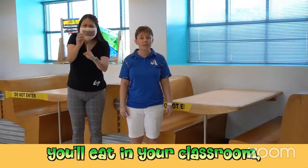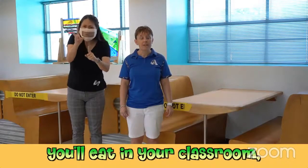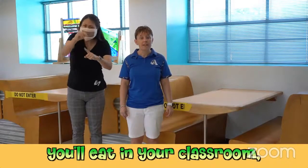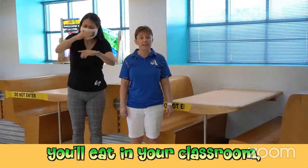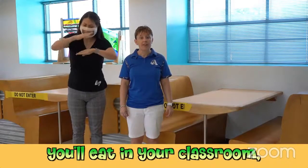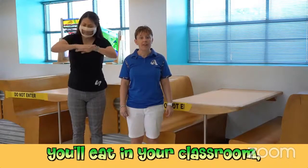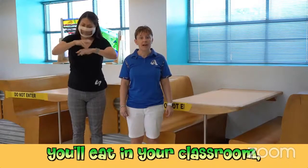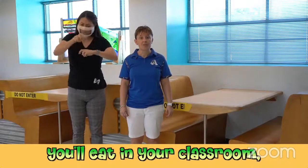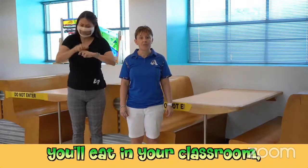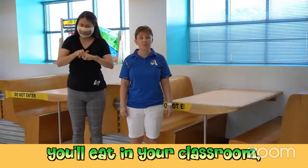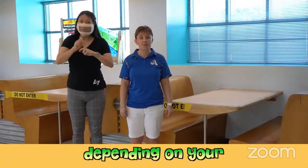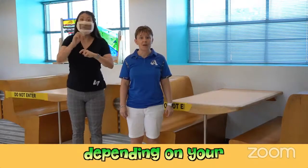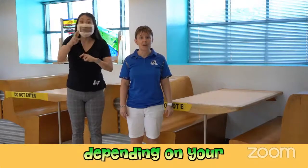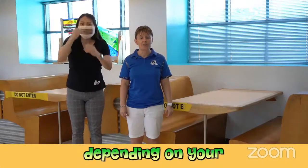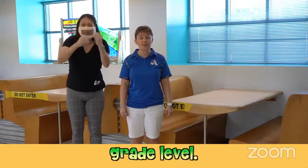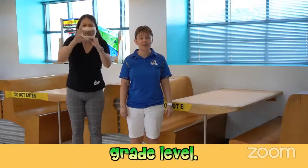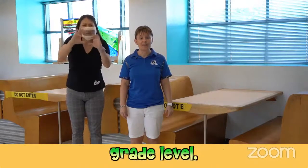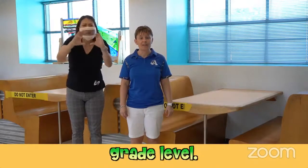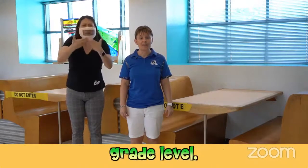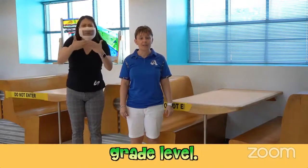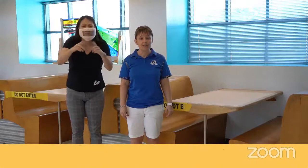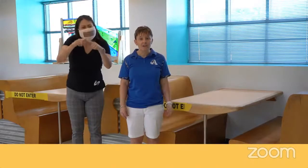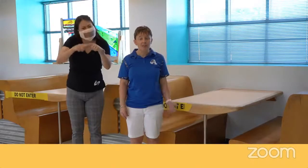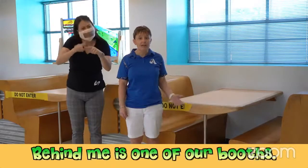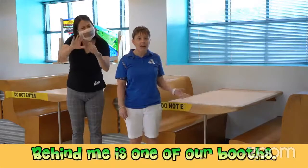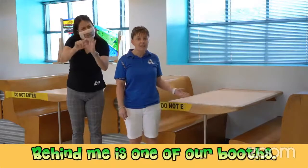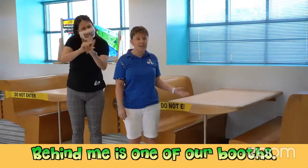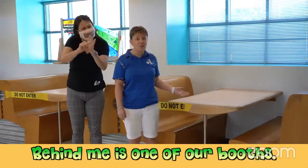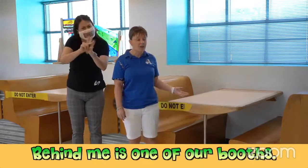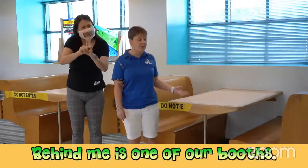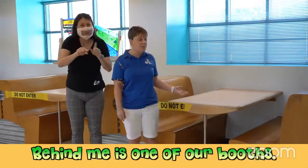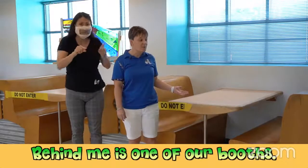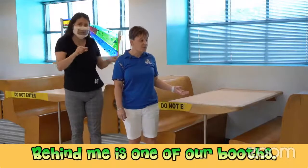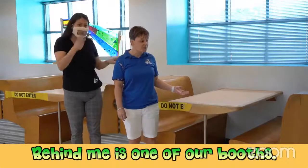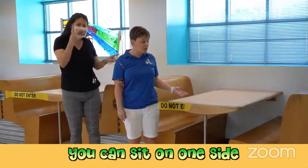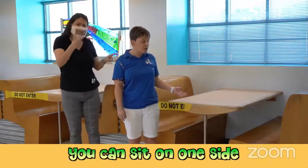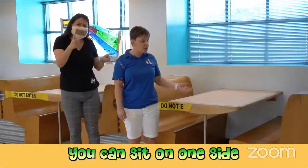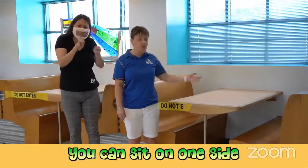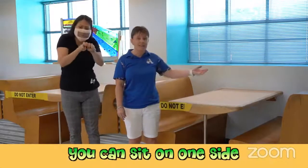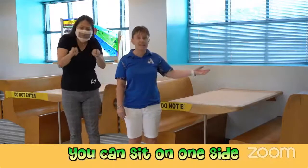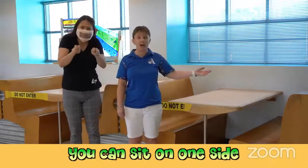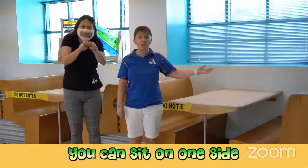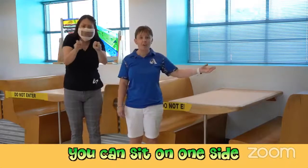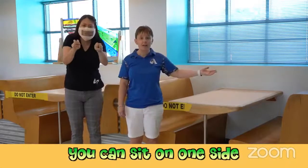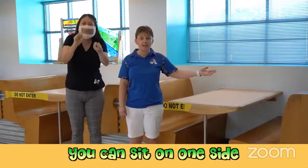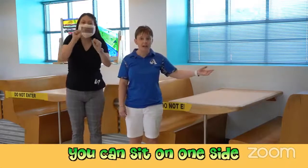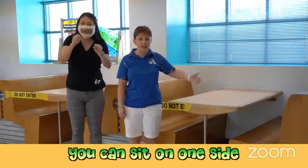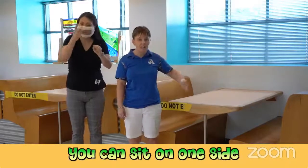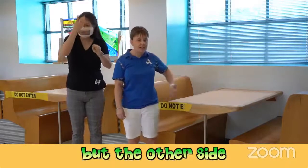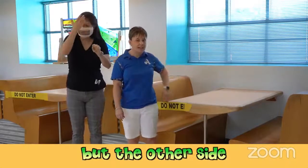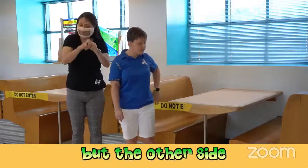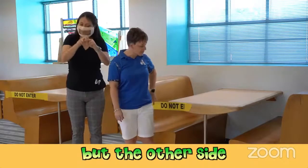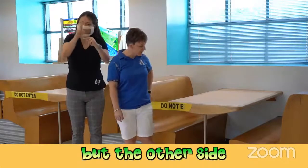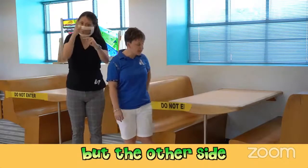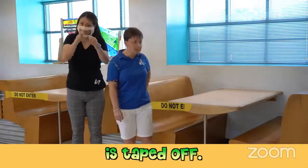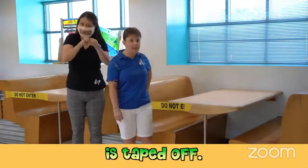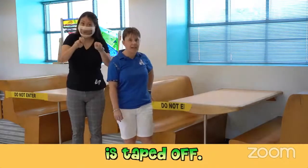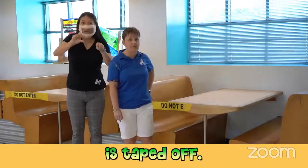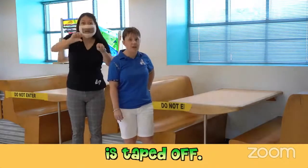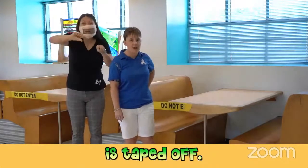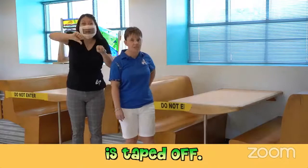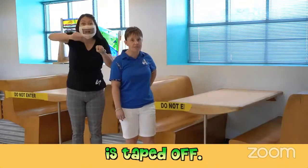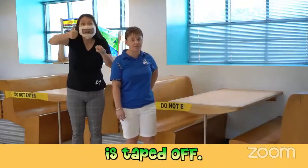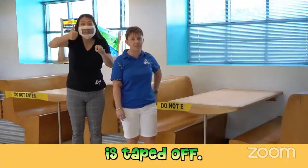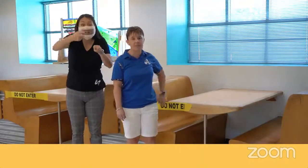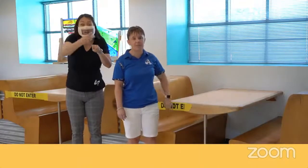at, or you'll eat in your classroom depending on your grade level. Behind me is one of our booths. You can sit on one side, but the other side is